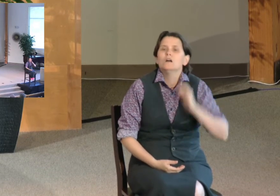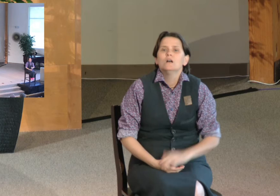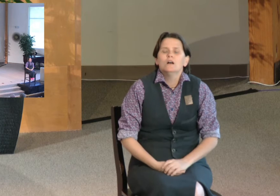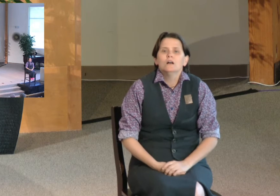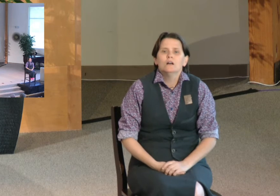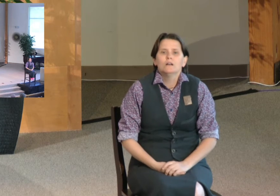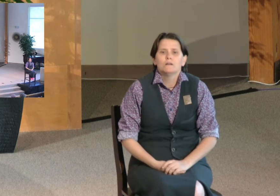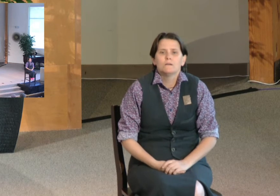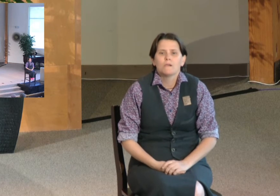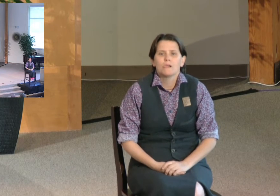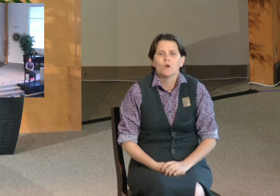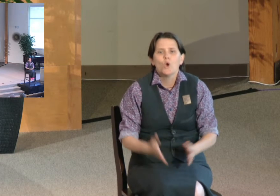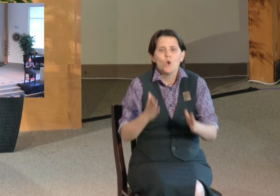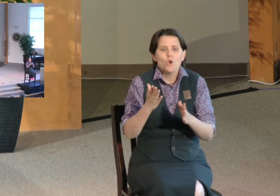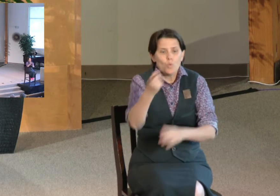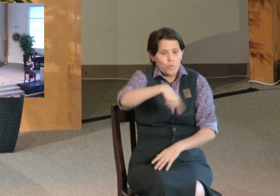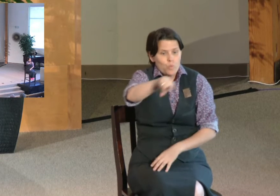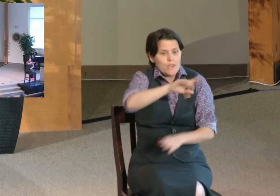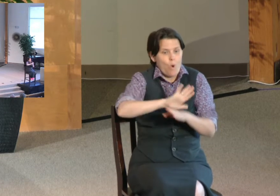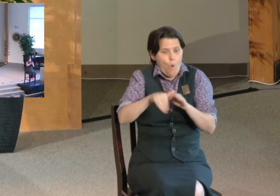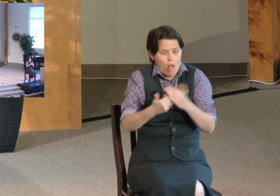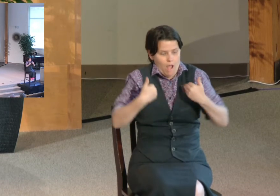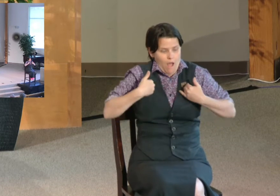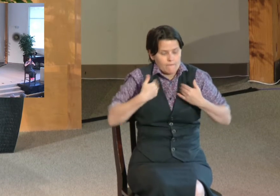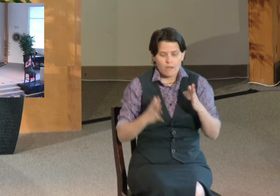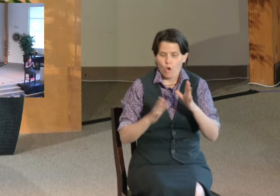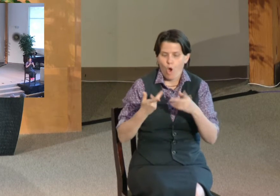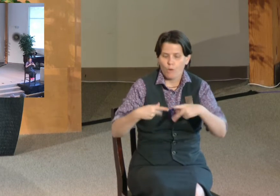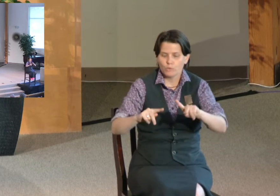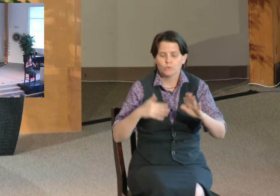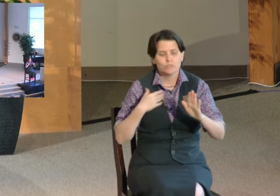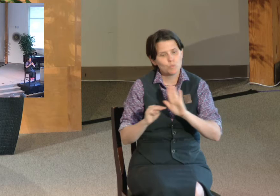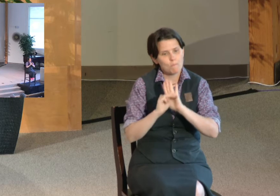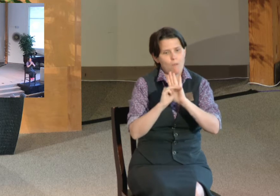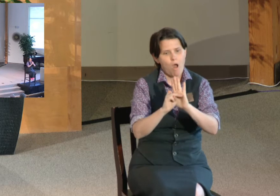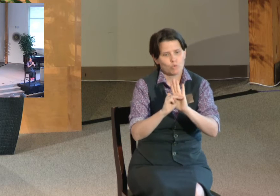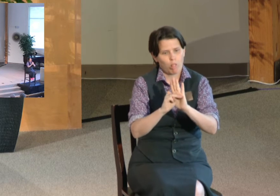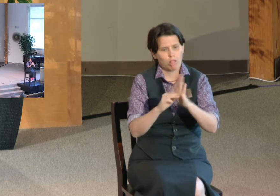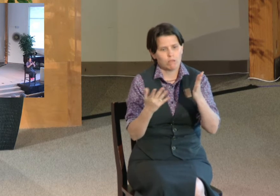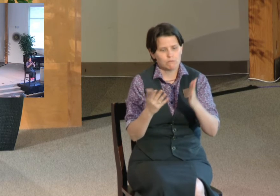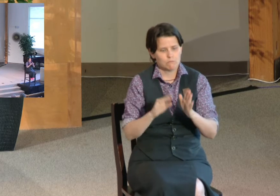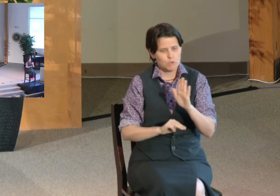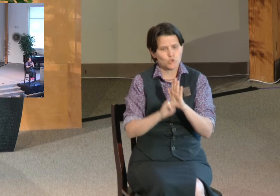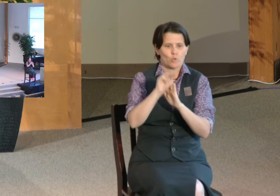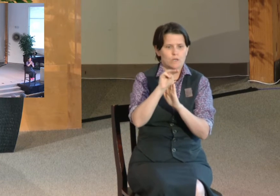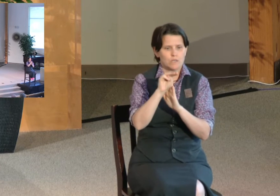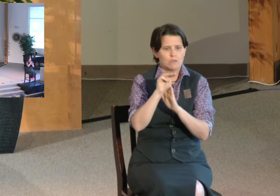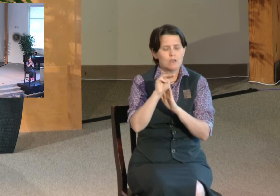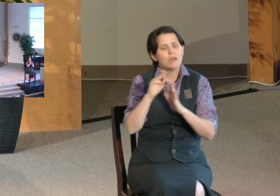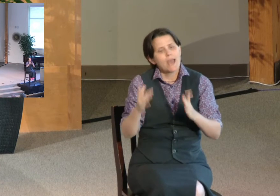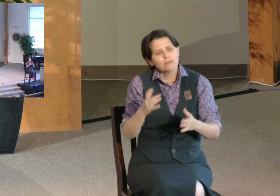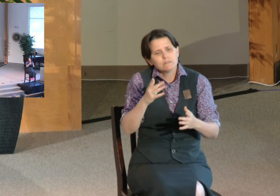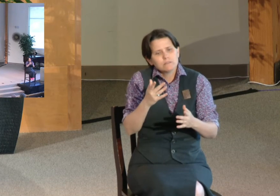Imagine the change that you can have on a woman as you bless her with your full maturity. This